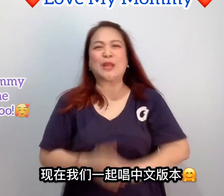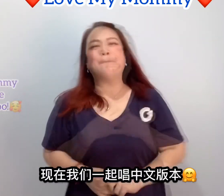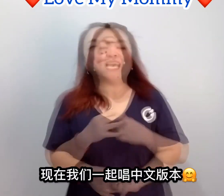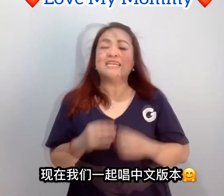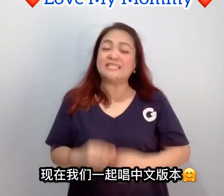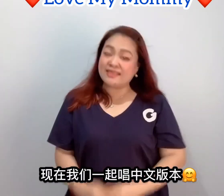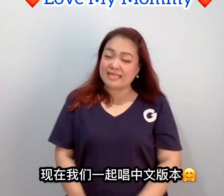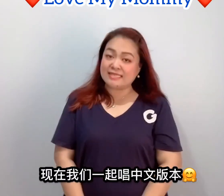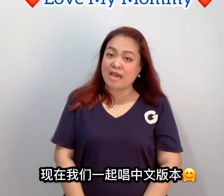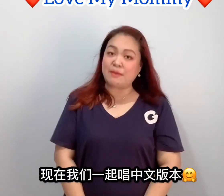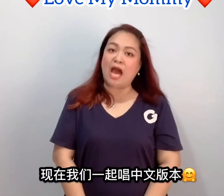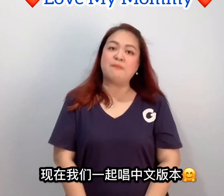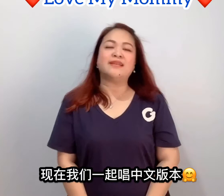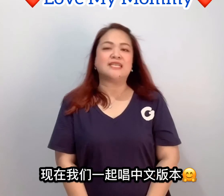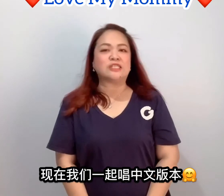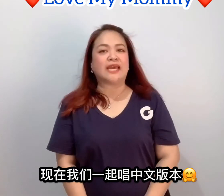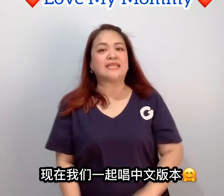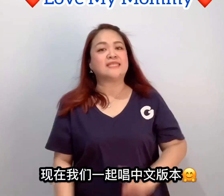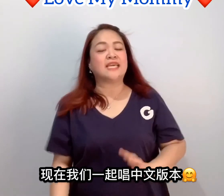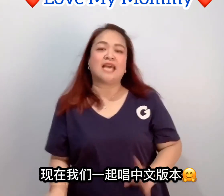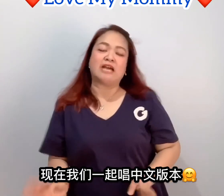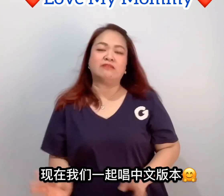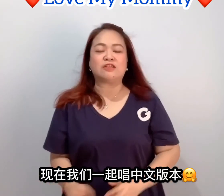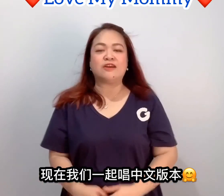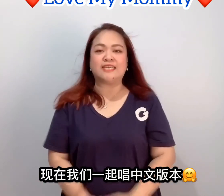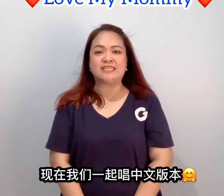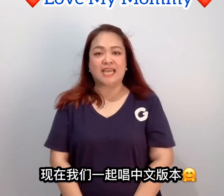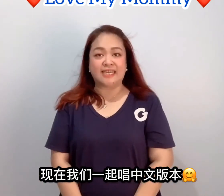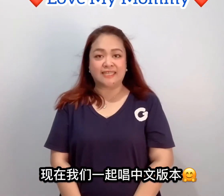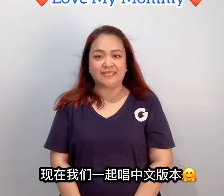too. So this time, how about let's try sing our song in Chinese?